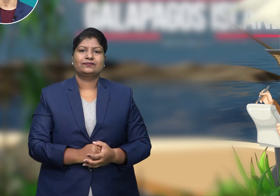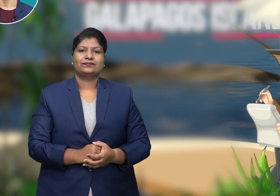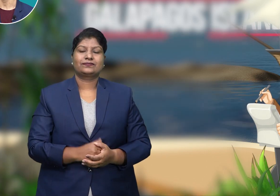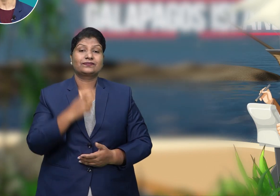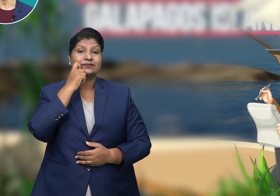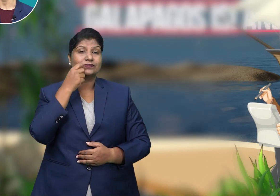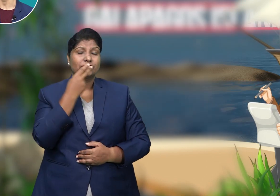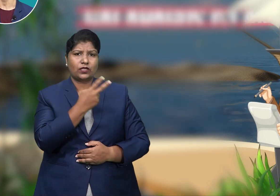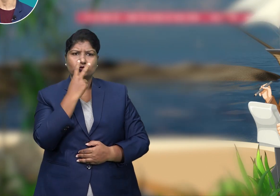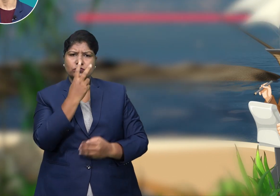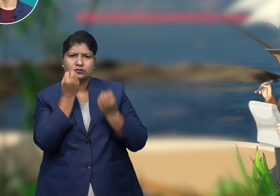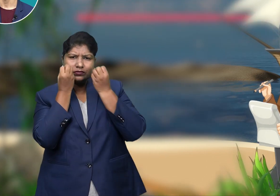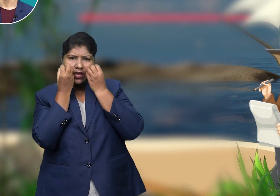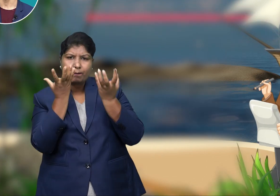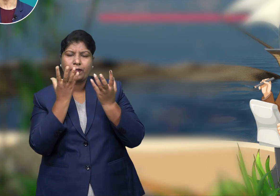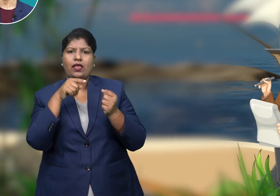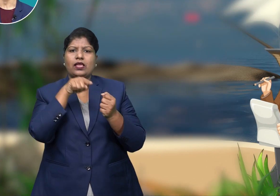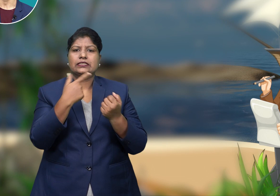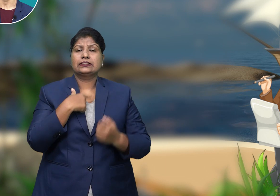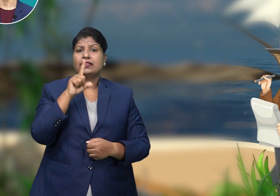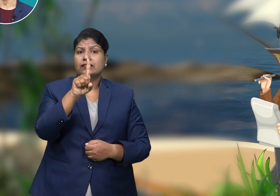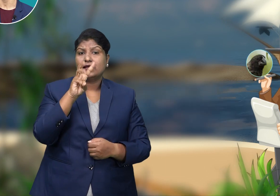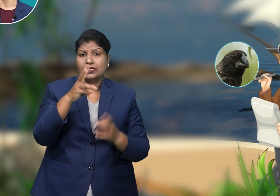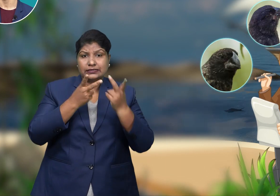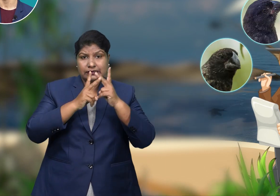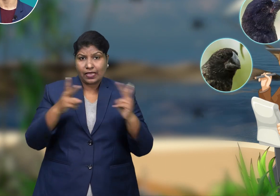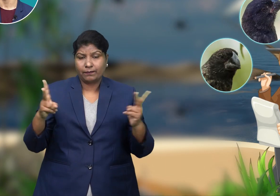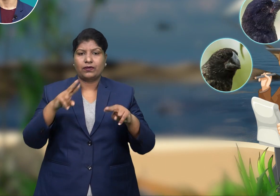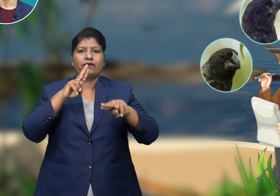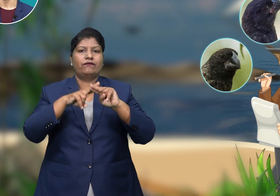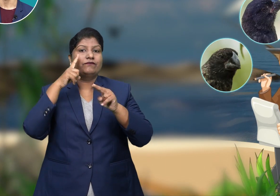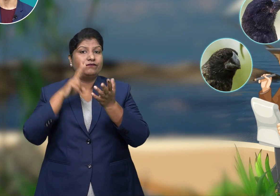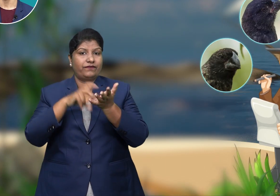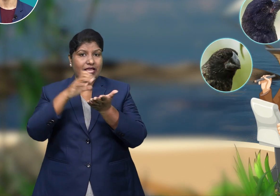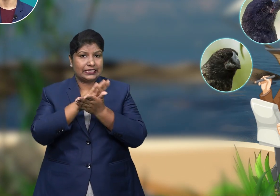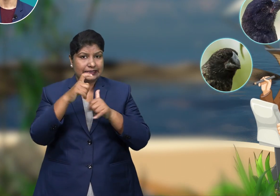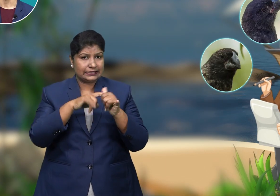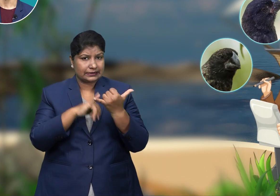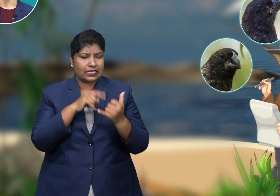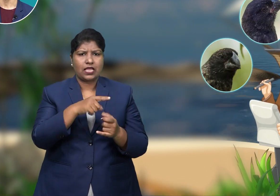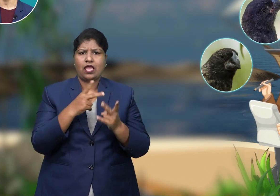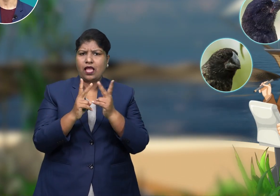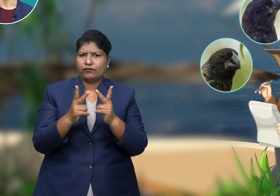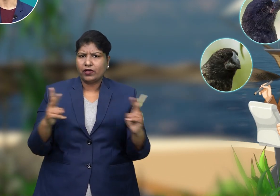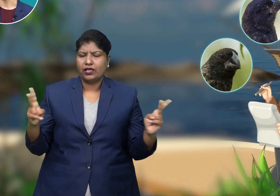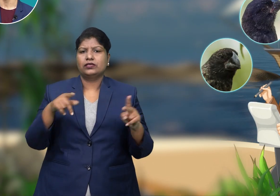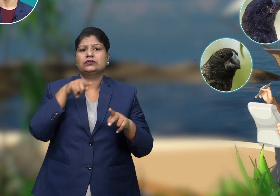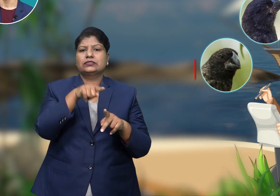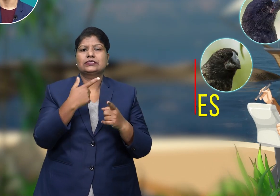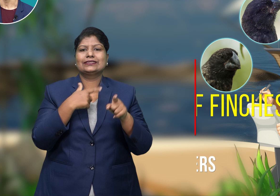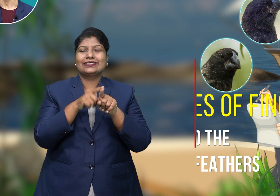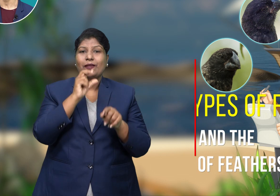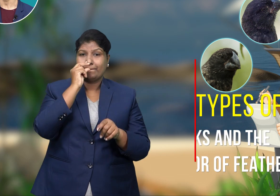He was amazed to see that 13 types of finches that differed with respect to